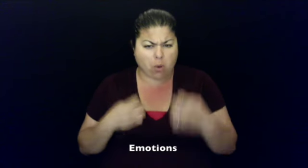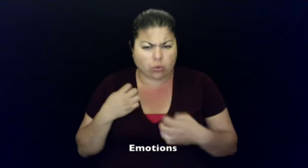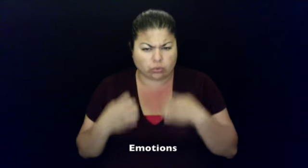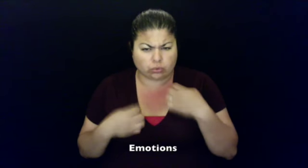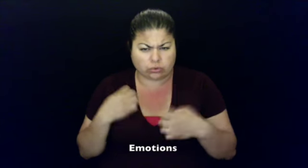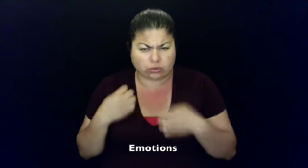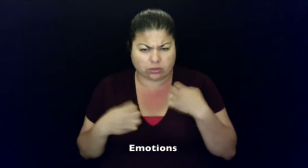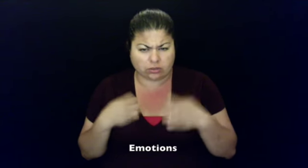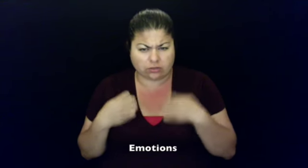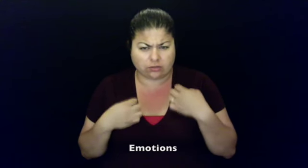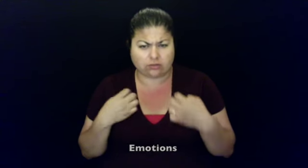Emotions.